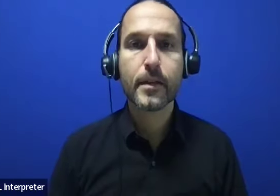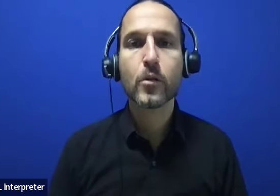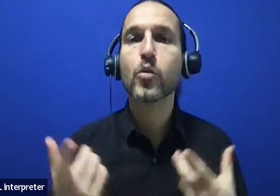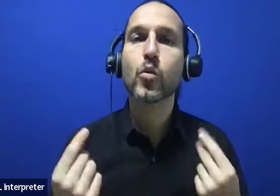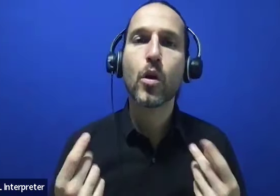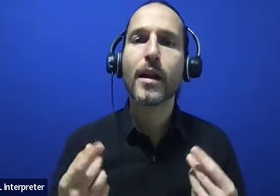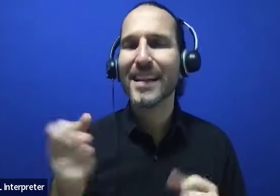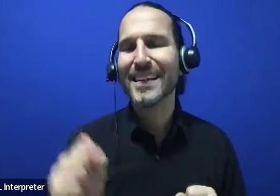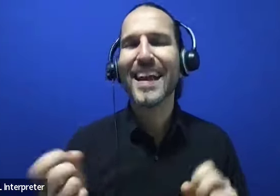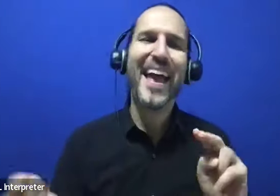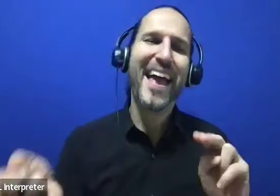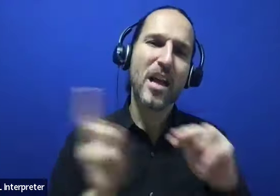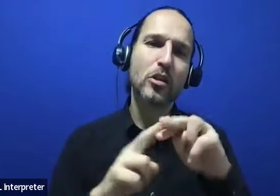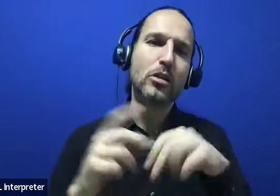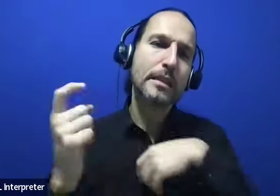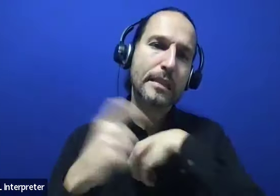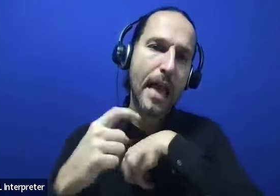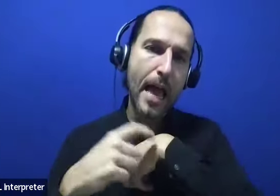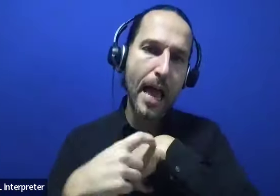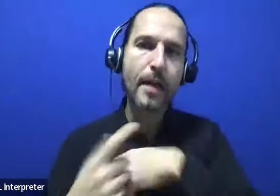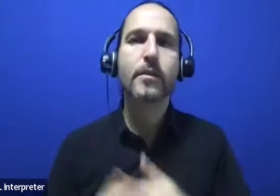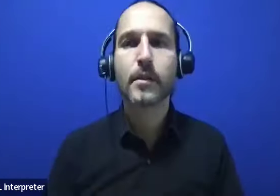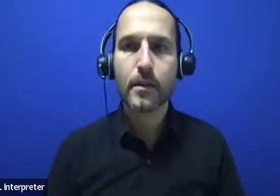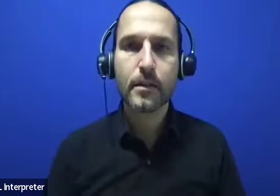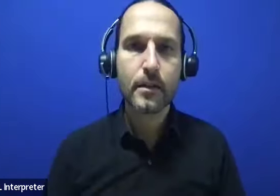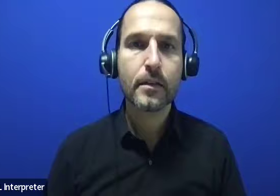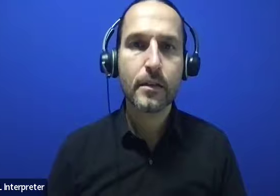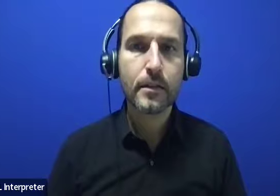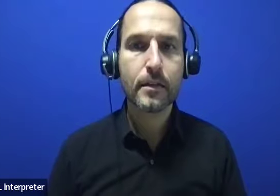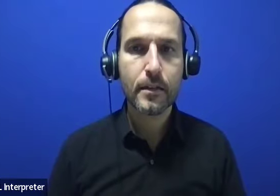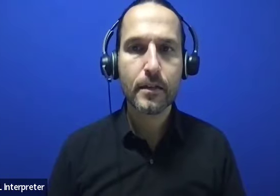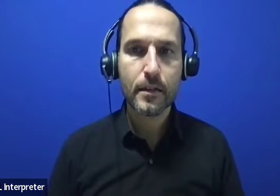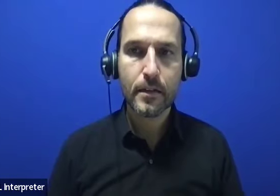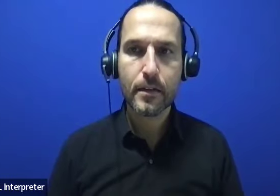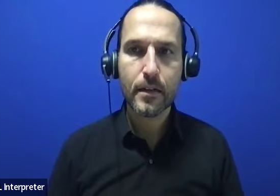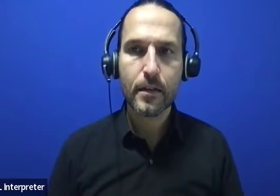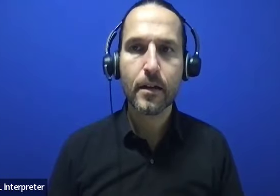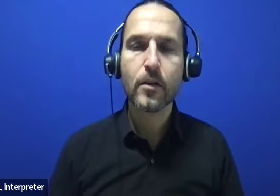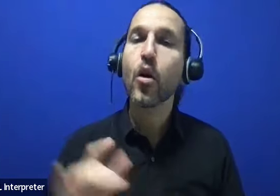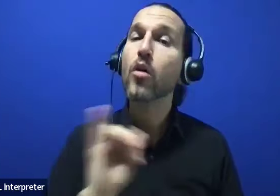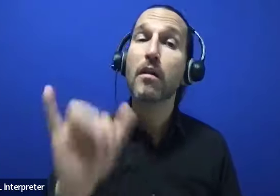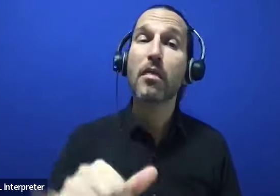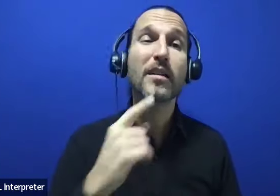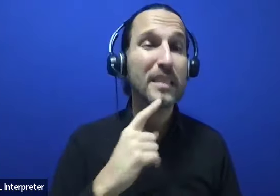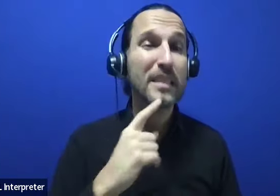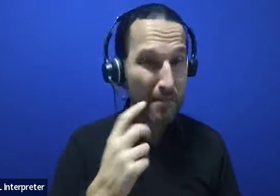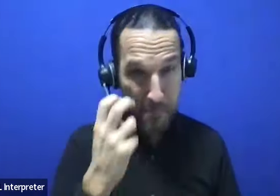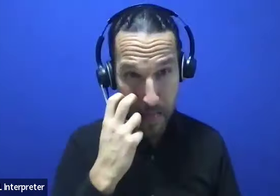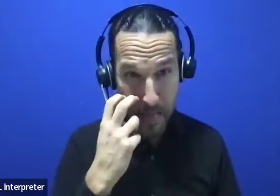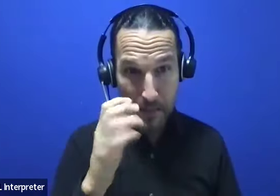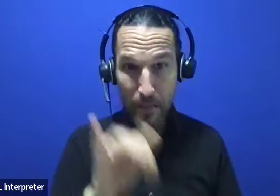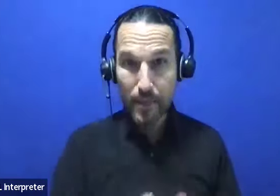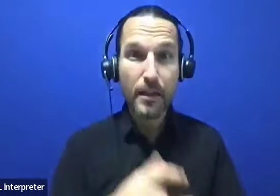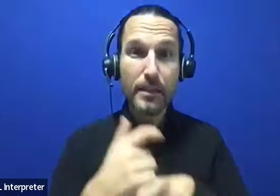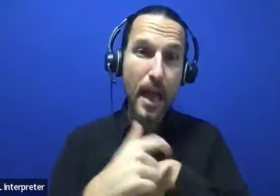needs extra time. And we sometimes talk about deaf-blind time. Sometimes kids